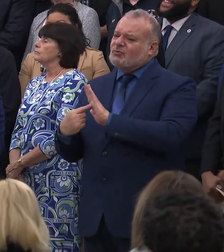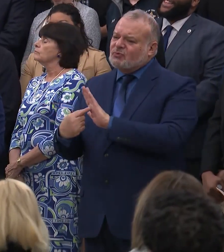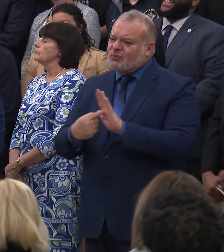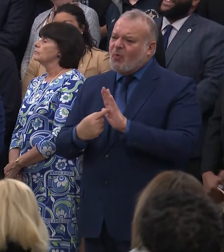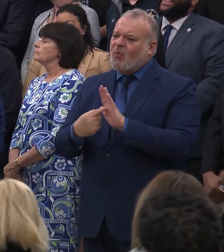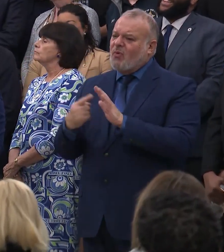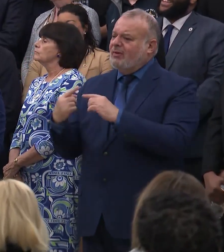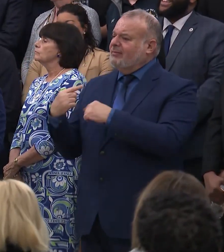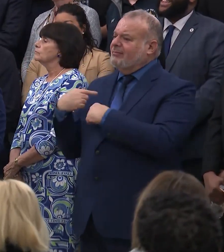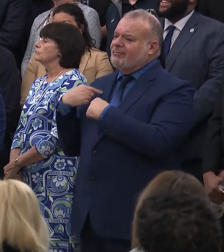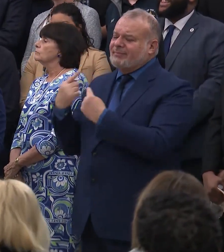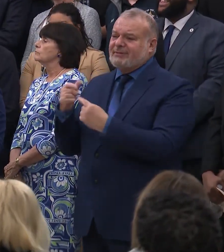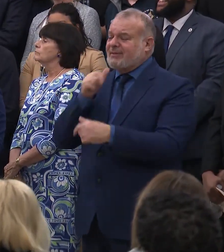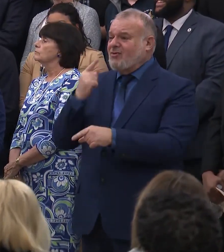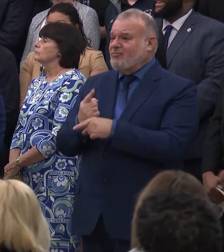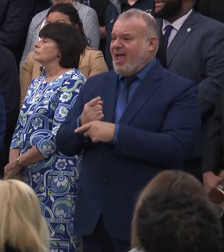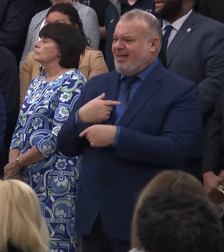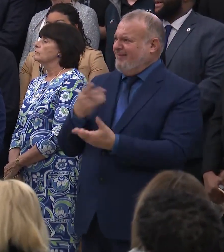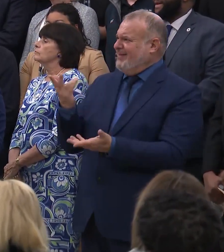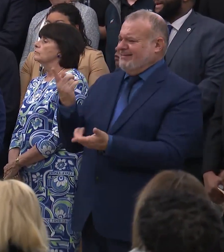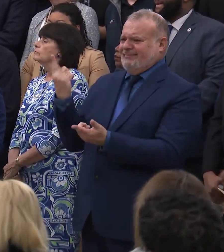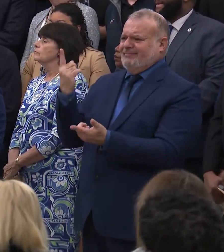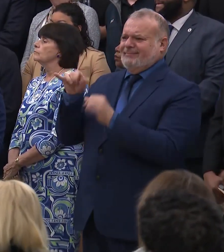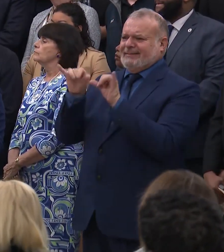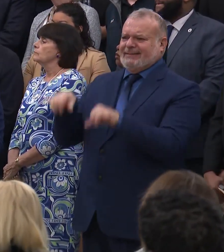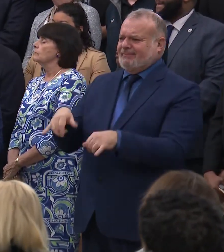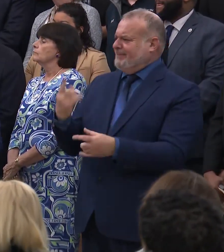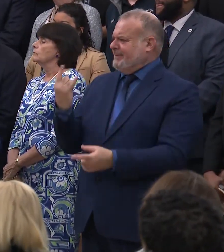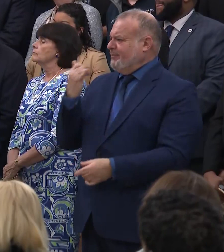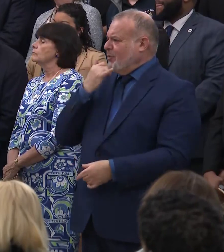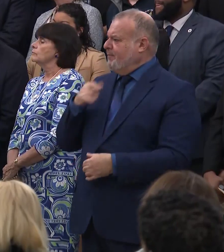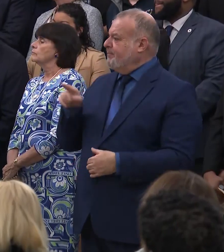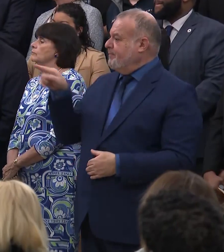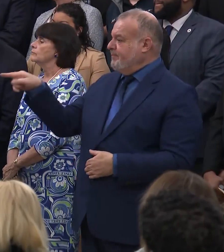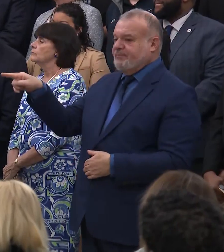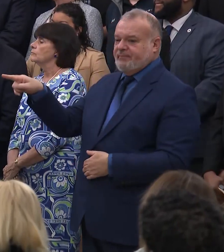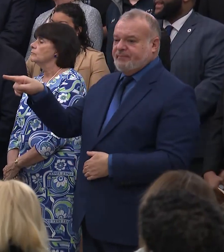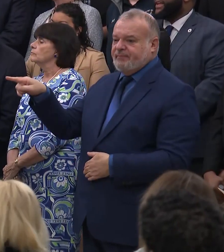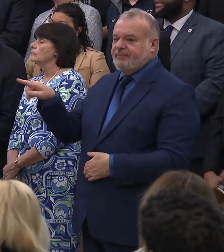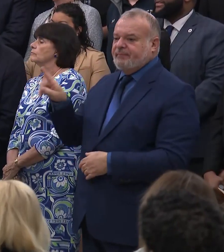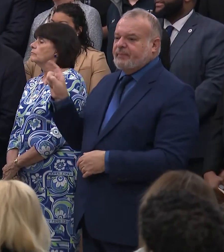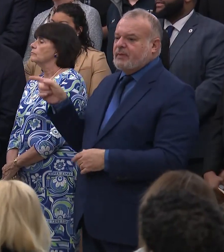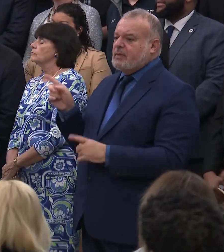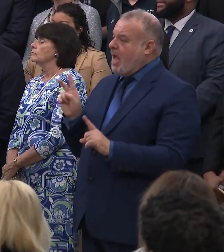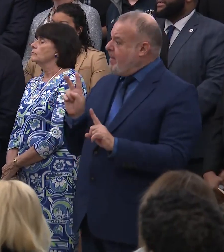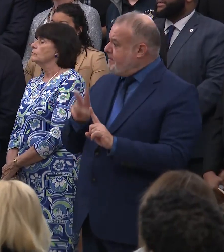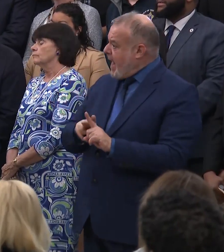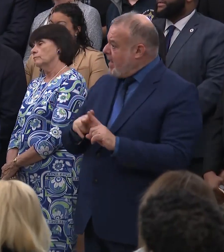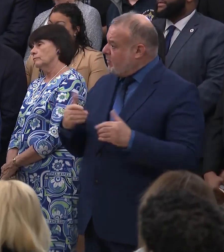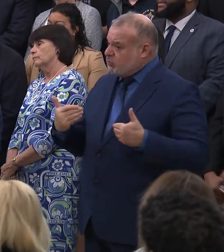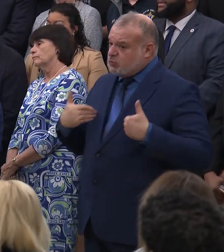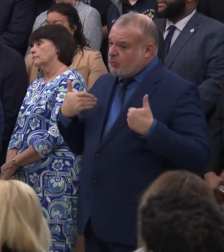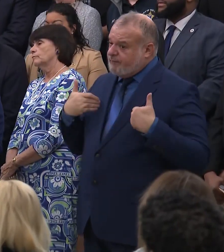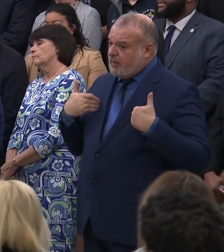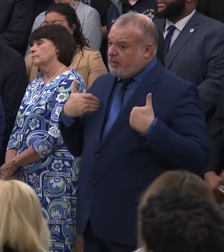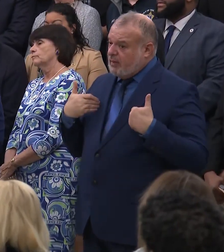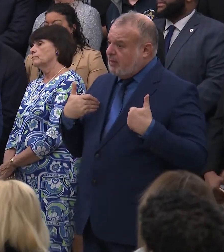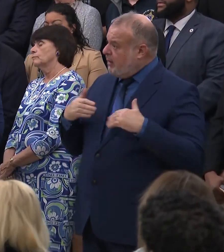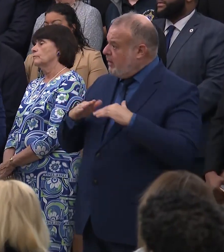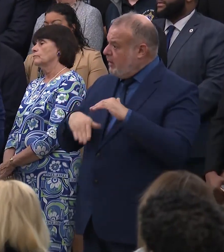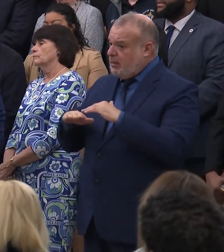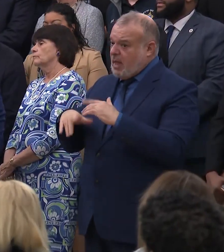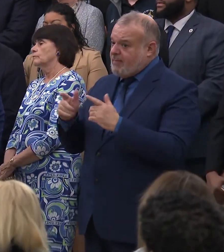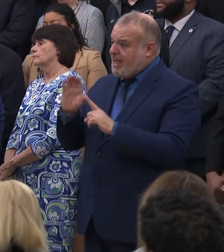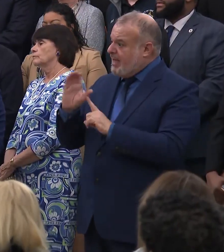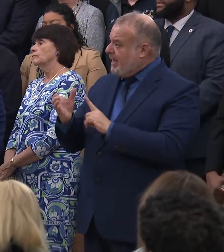long here, for so many in our state. Does this also apply to juvenile cases as well, convictions, or Yes, yes, it's